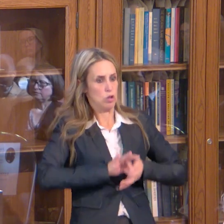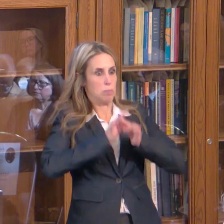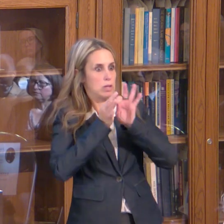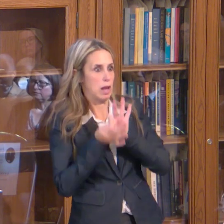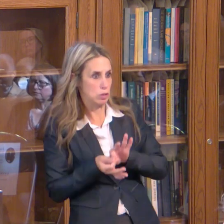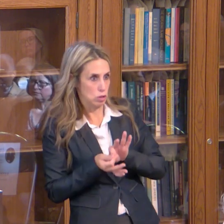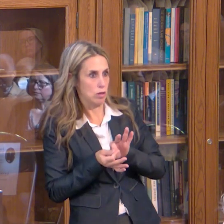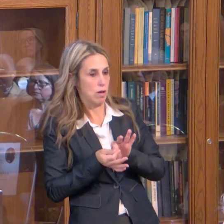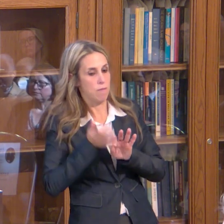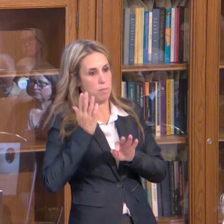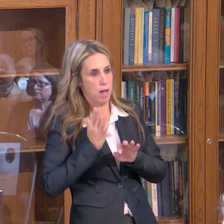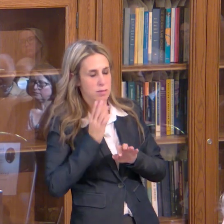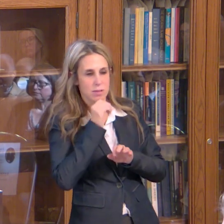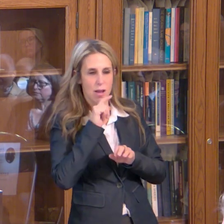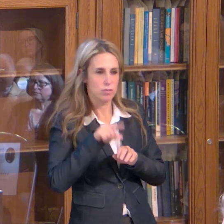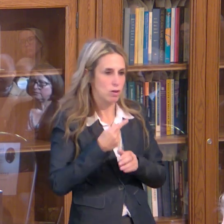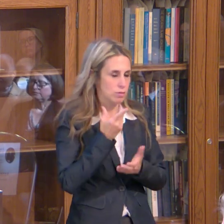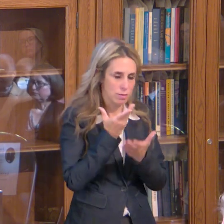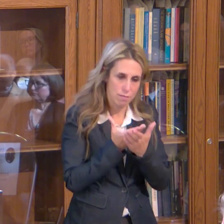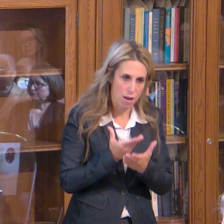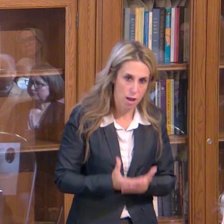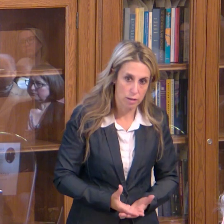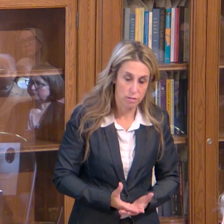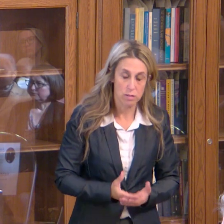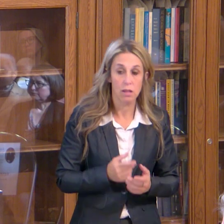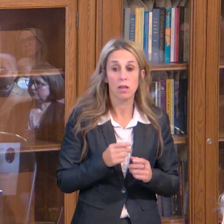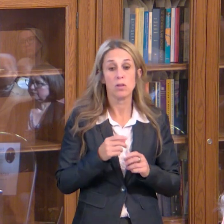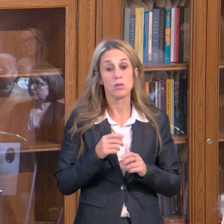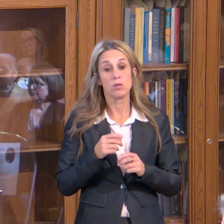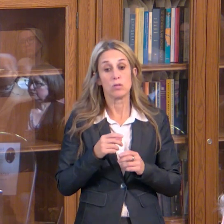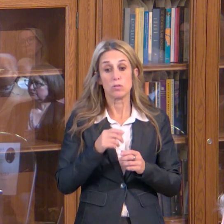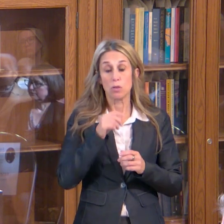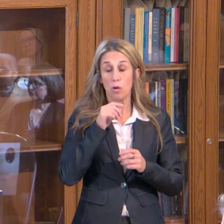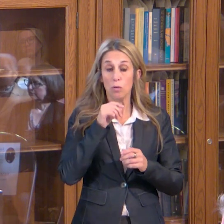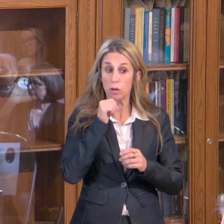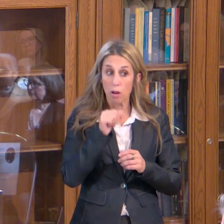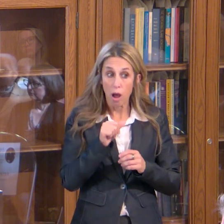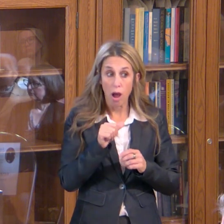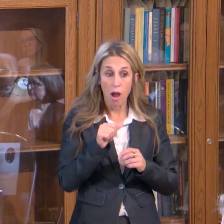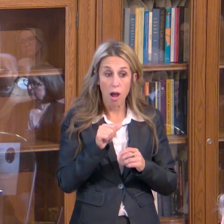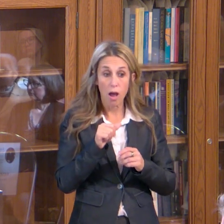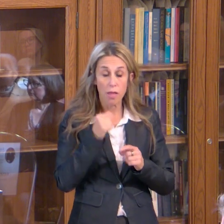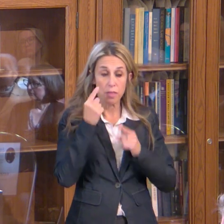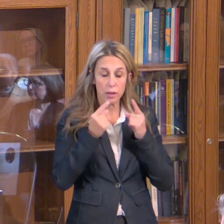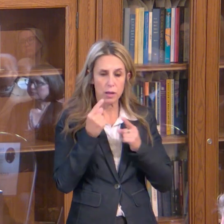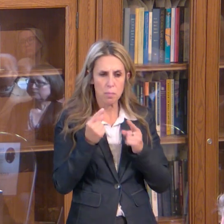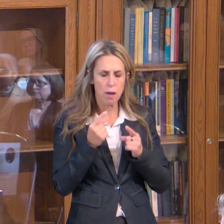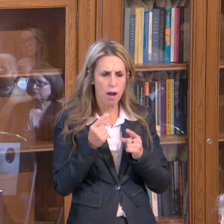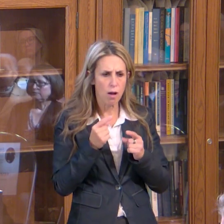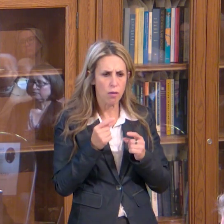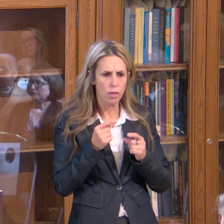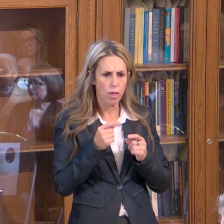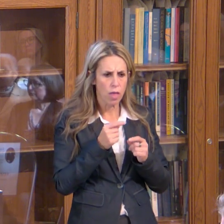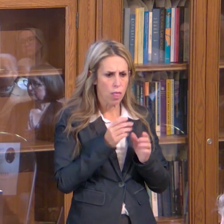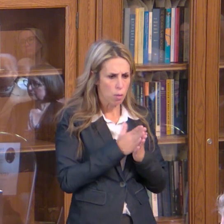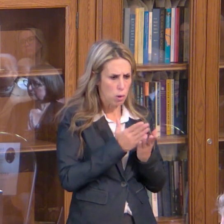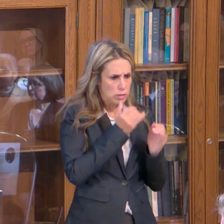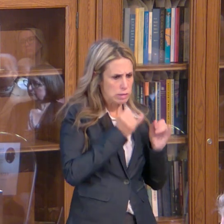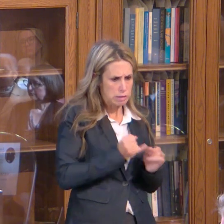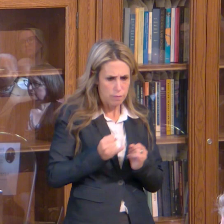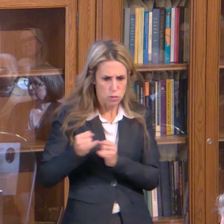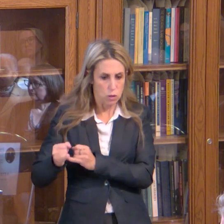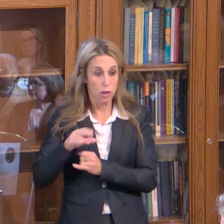of History thus looking at the additions not separate ly but in clusters over 15 to 20